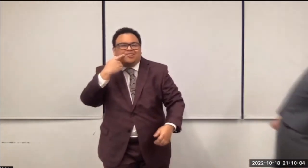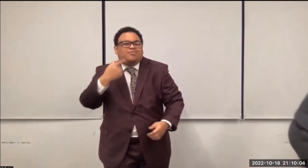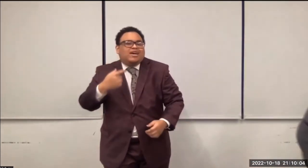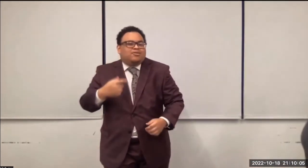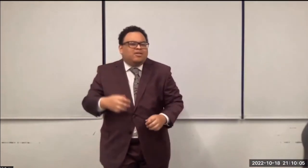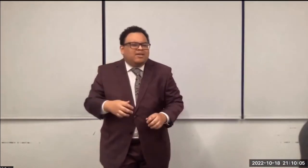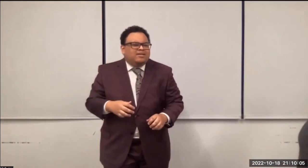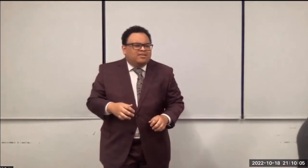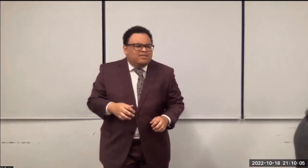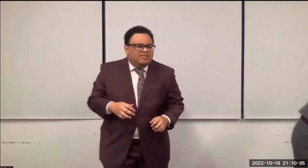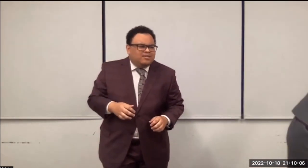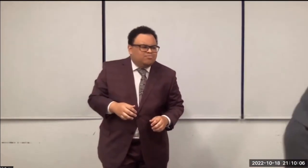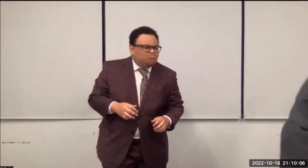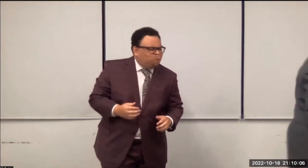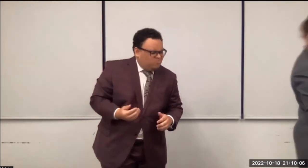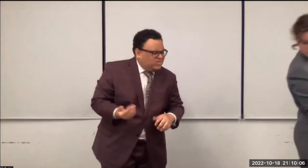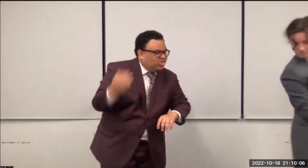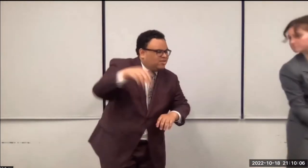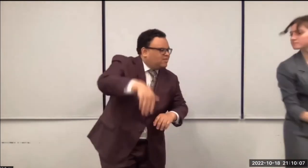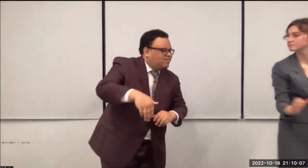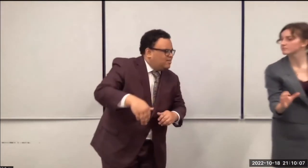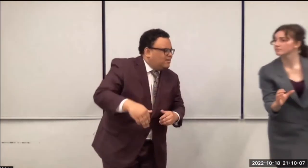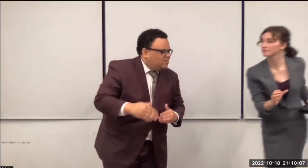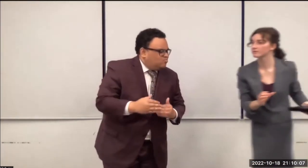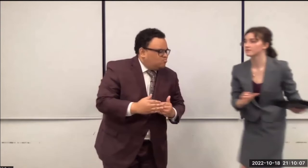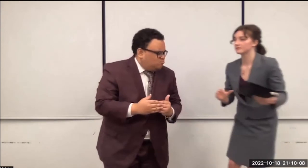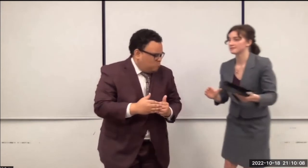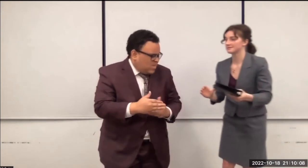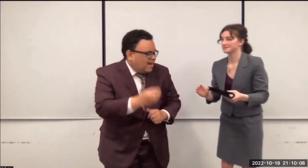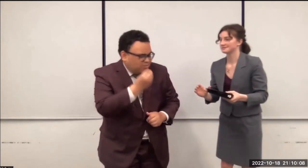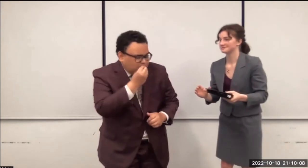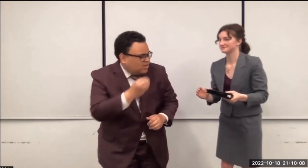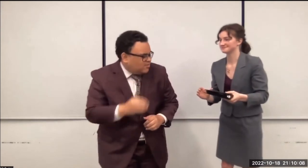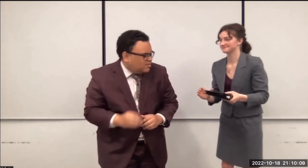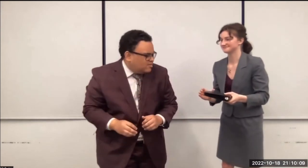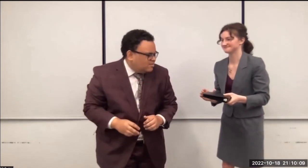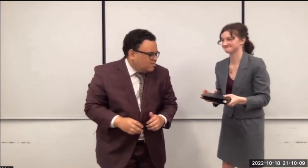smile. Sure. After breakfast.